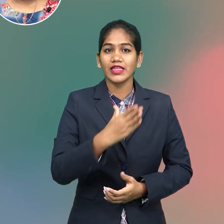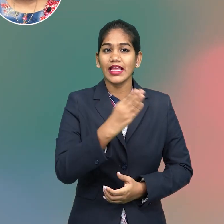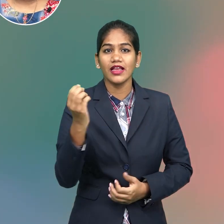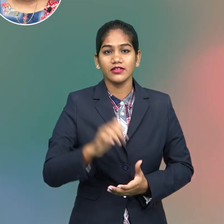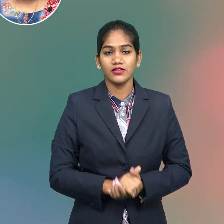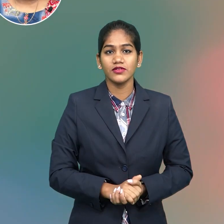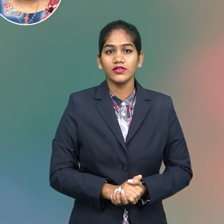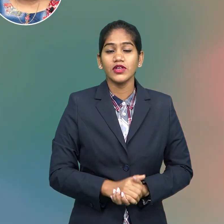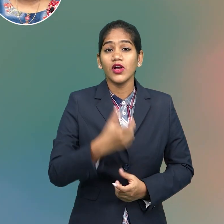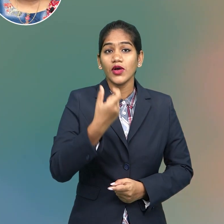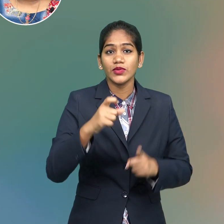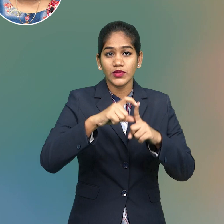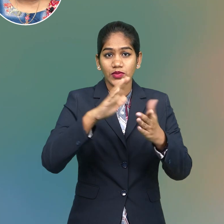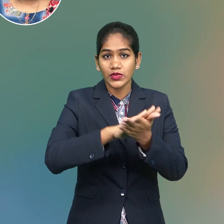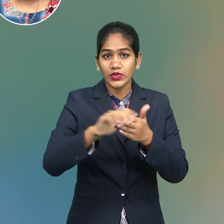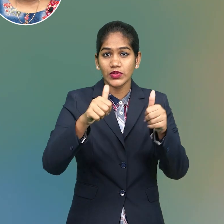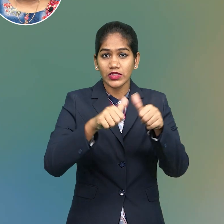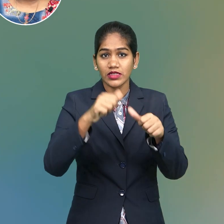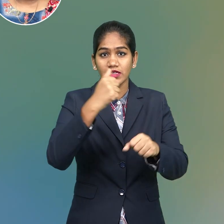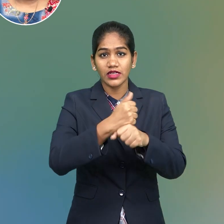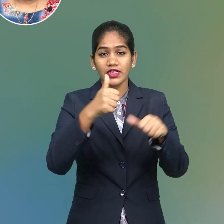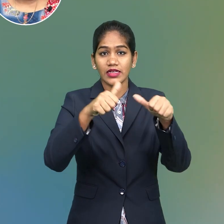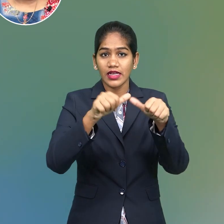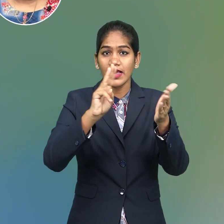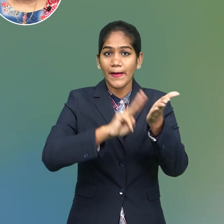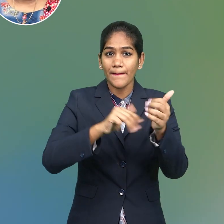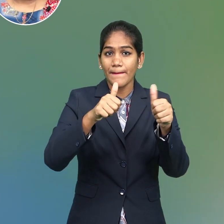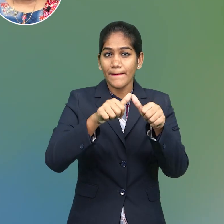and Udagamandalam, Ooty